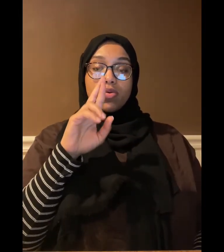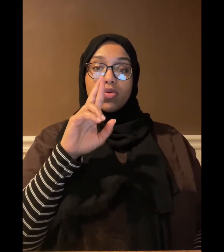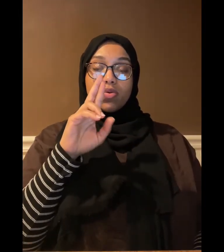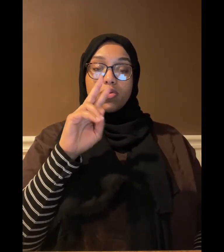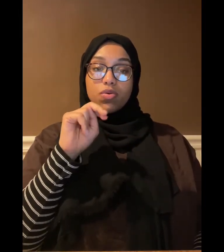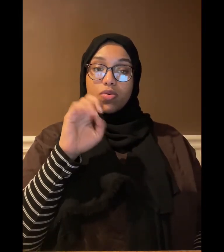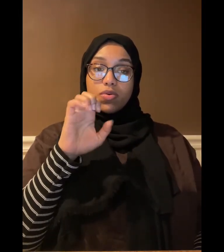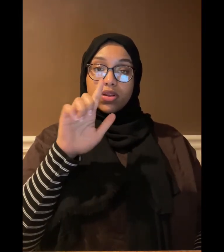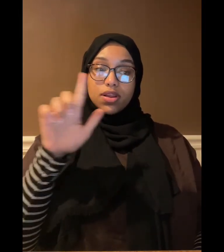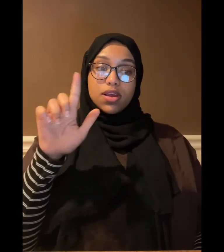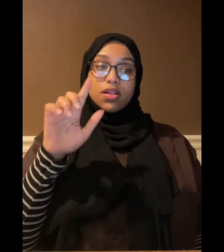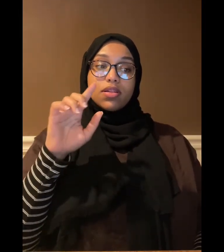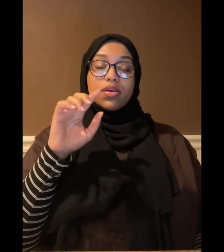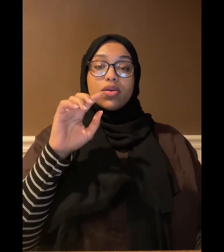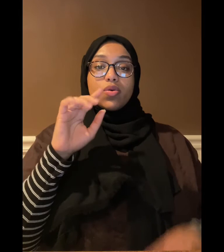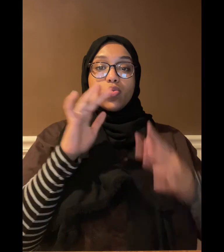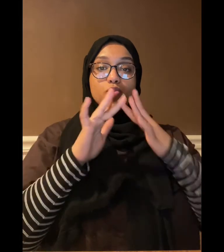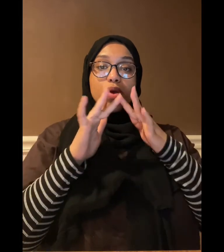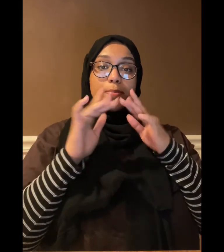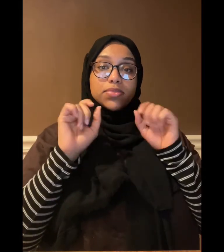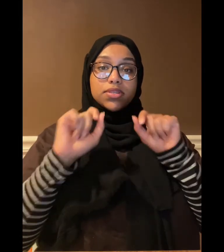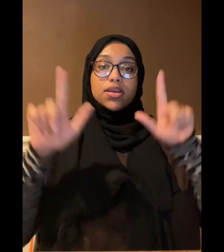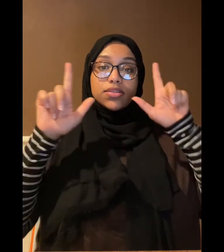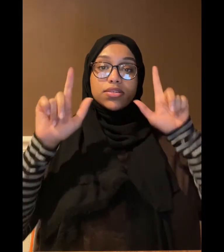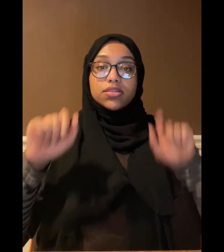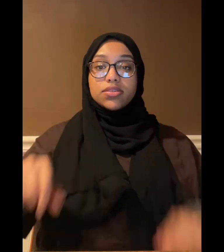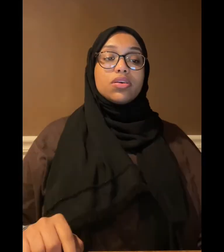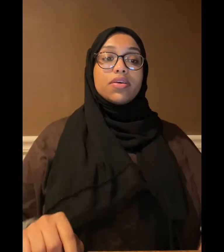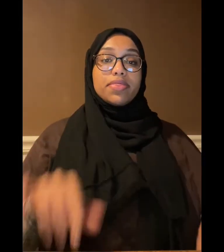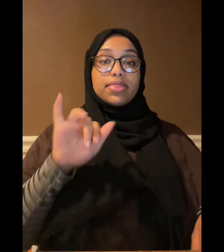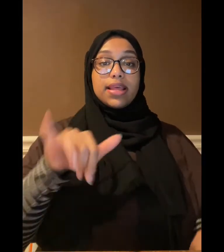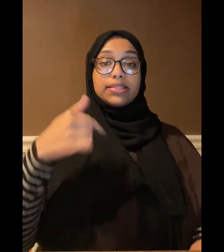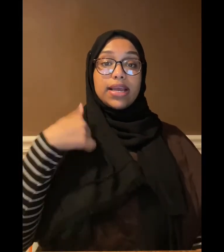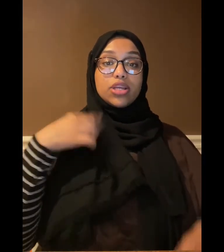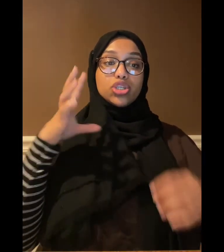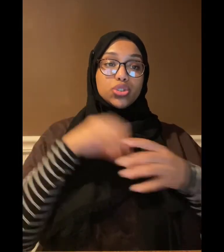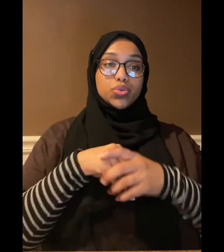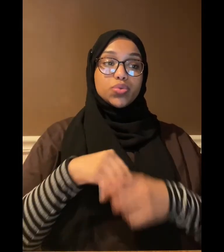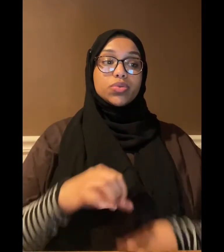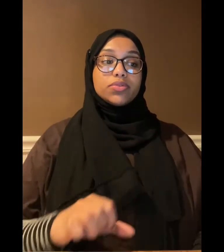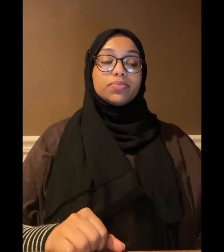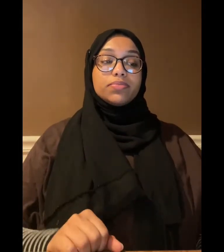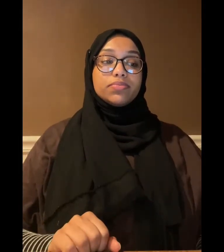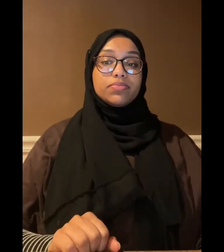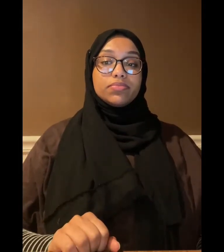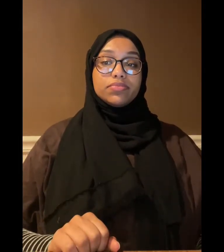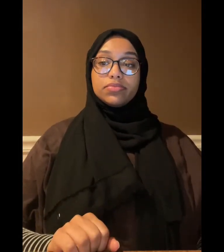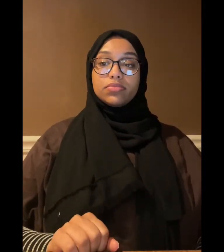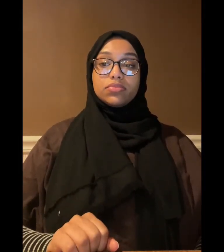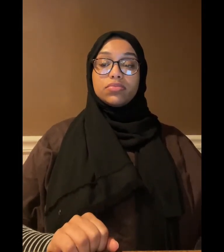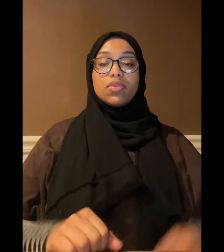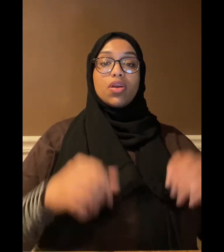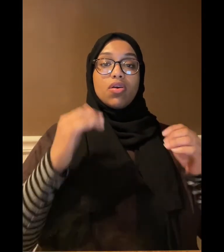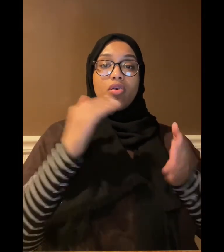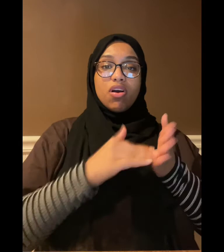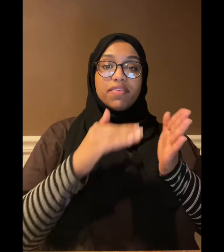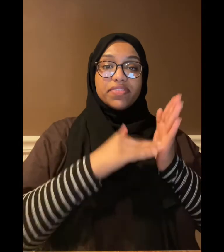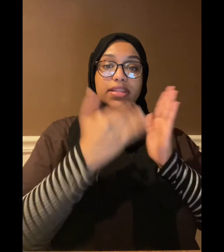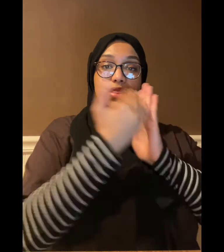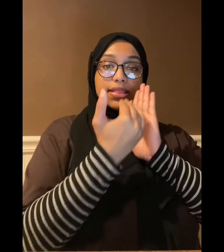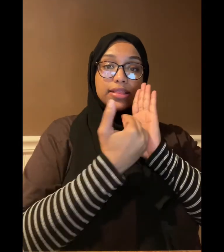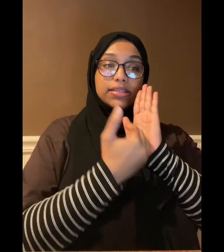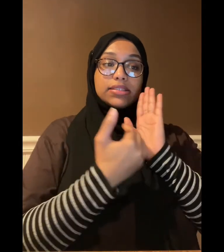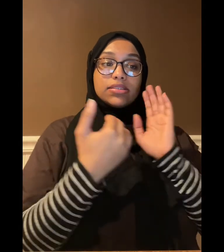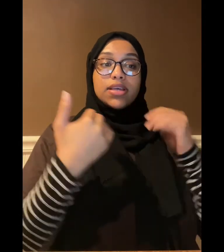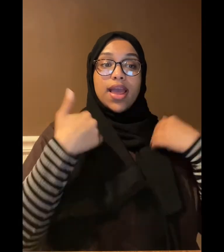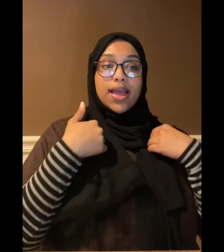text is trying to amend it. So now section 18.5, etc., it shall read this,